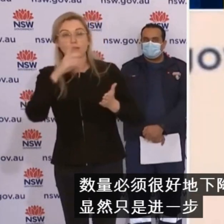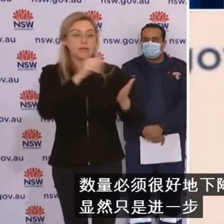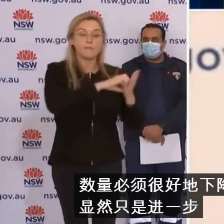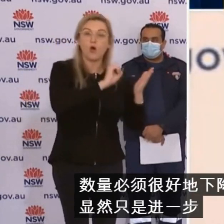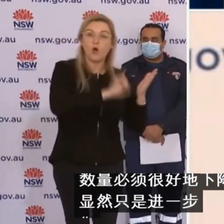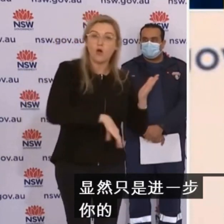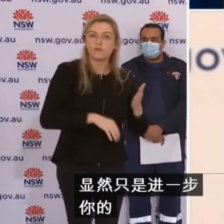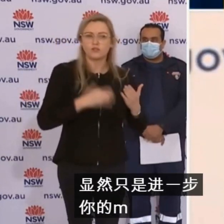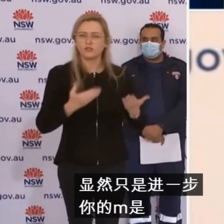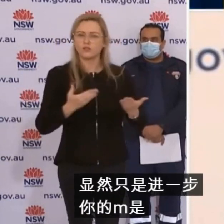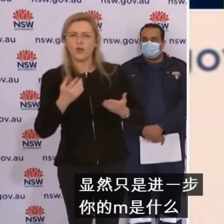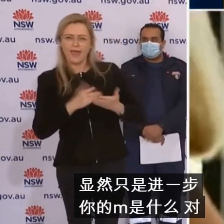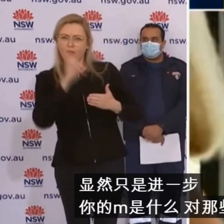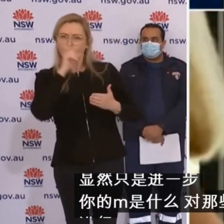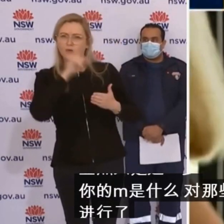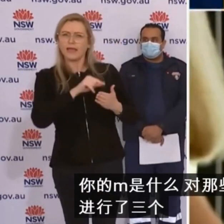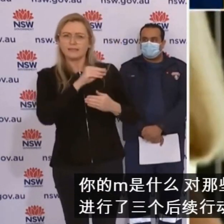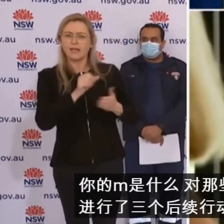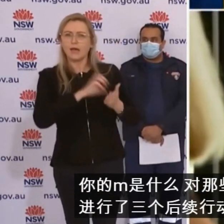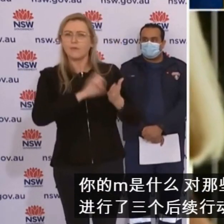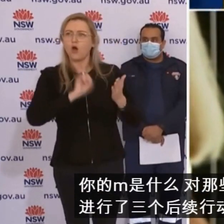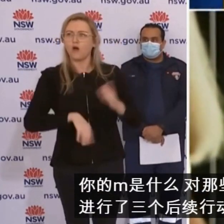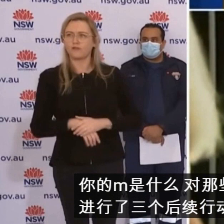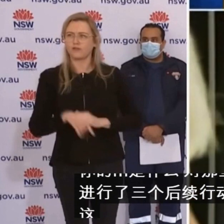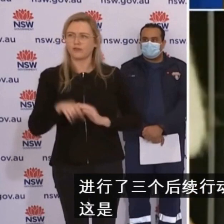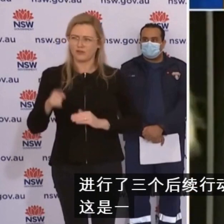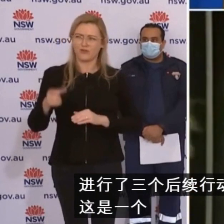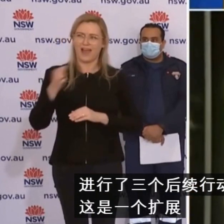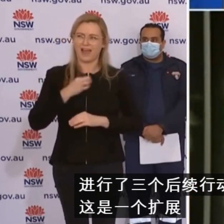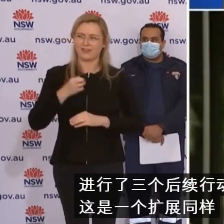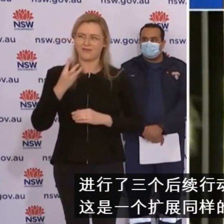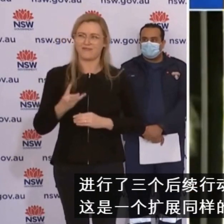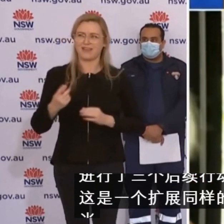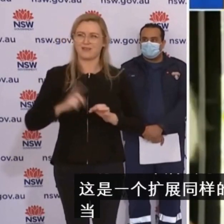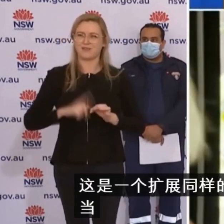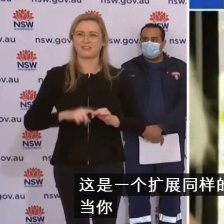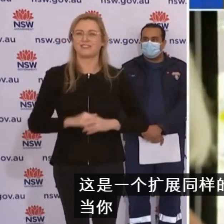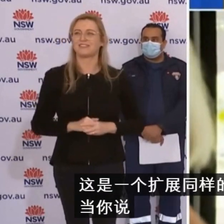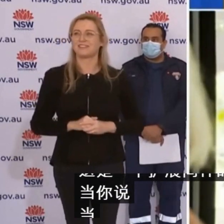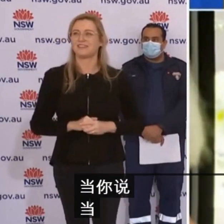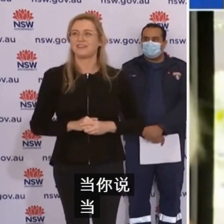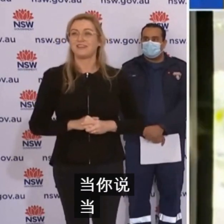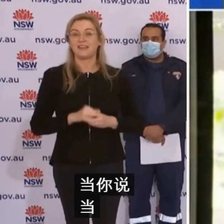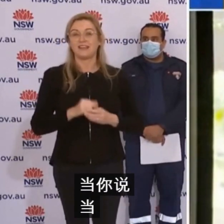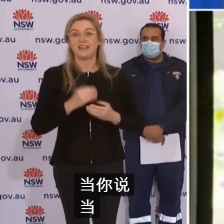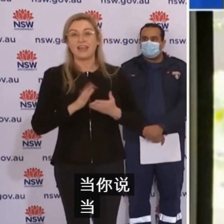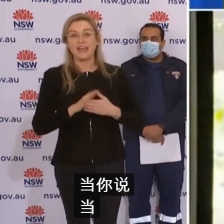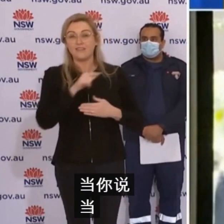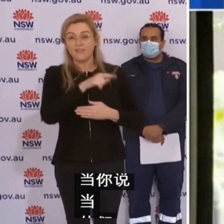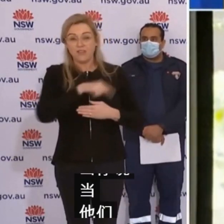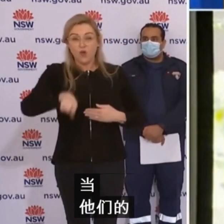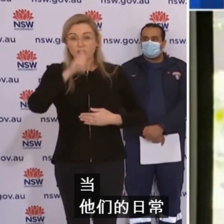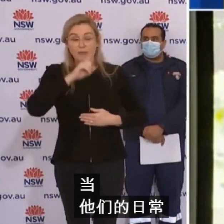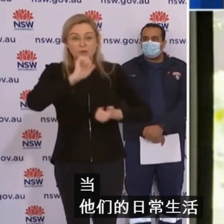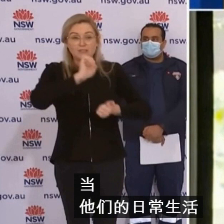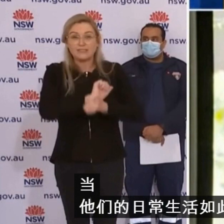just further to that, yeah. What's your message to those people? That was a 3 follow-up. Well, it's an extension of the same question. Yeah. How do you think they feel when you say don't focus on the case numbers,